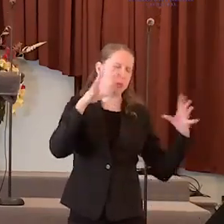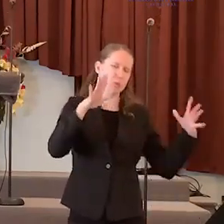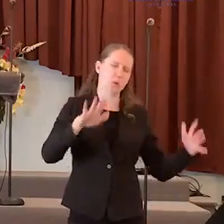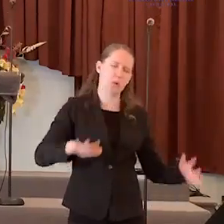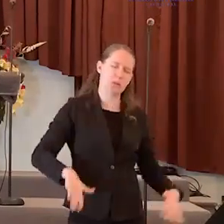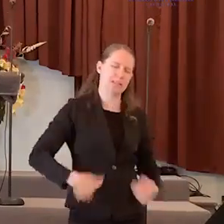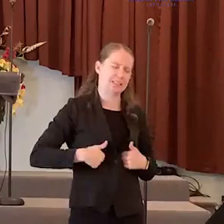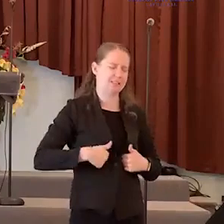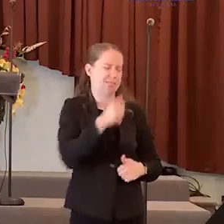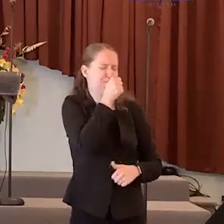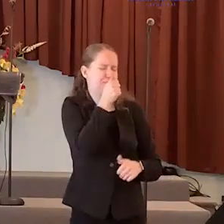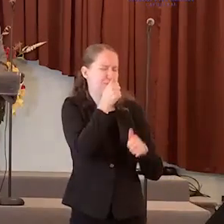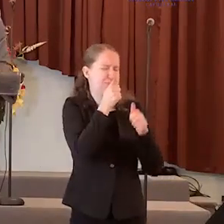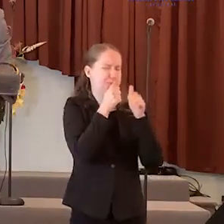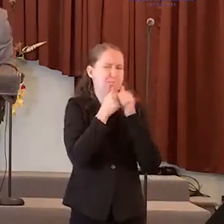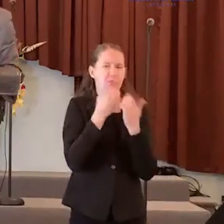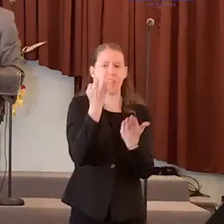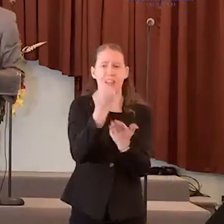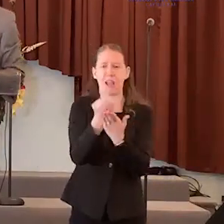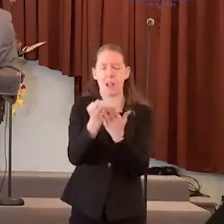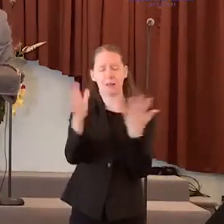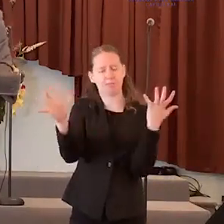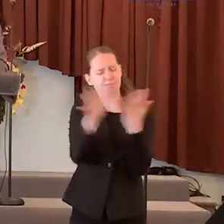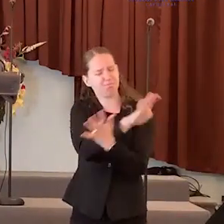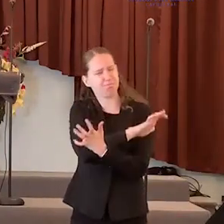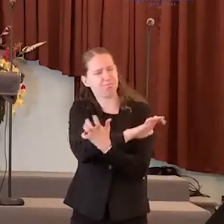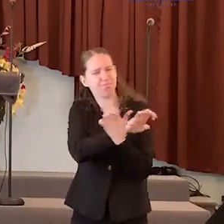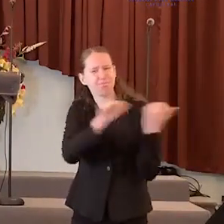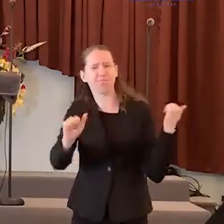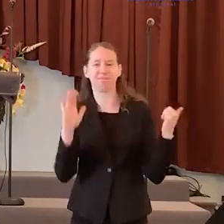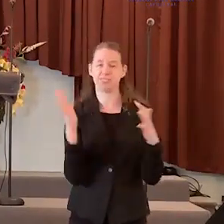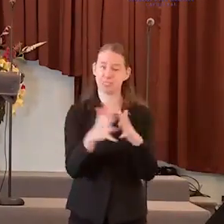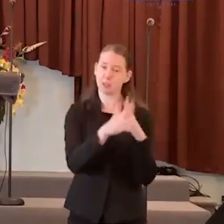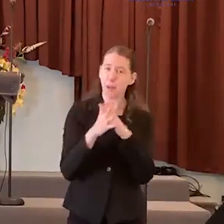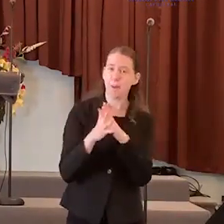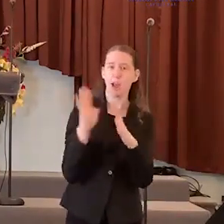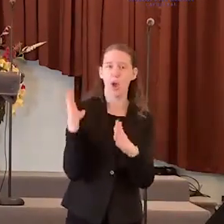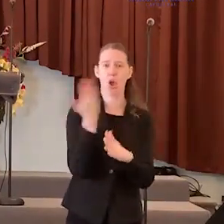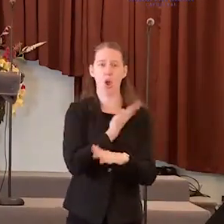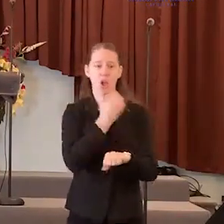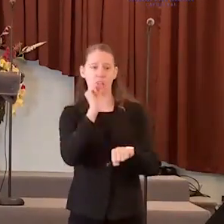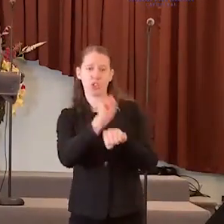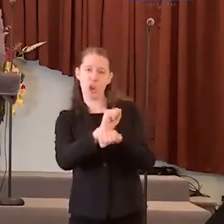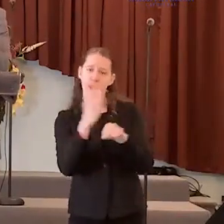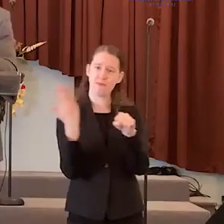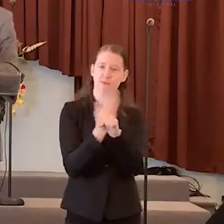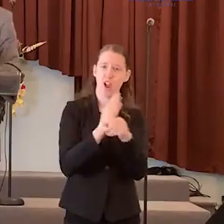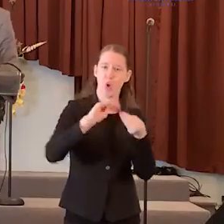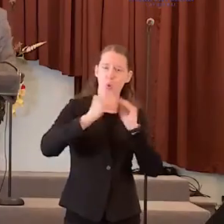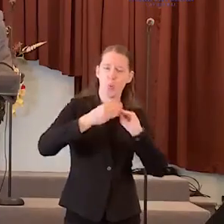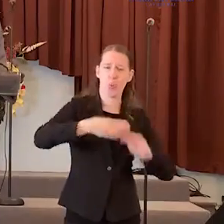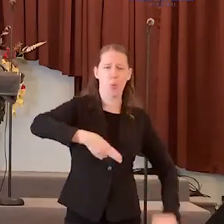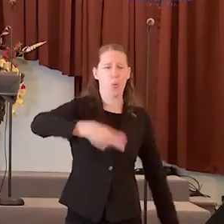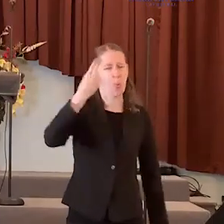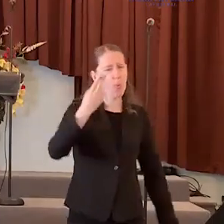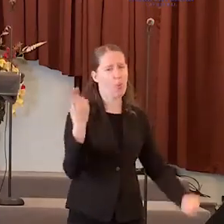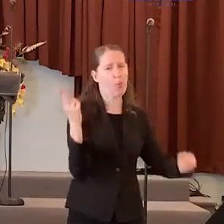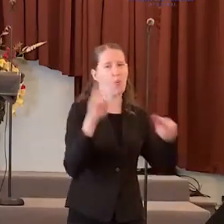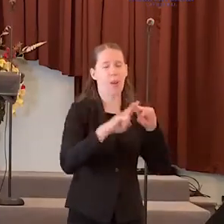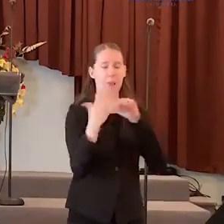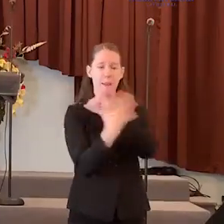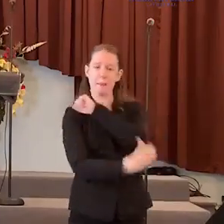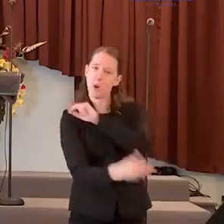is a destroyed economy. Barely surviving a skyrocketing unemployment rate. Barely surviving poverty